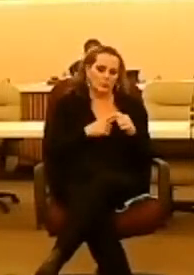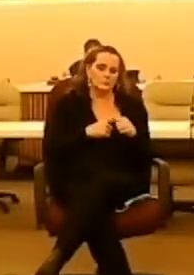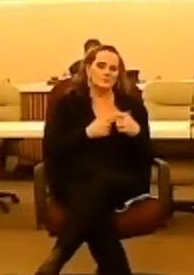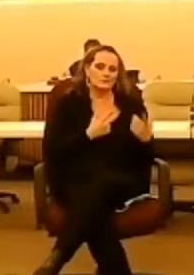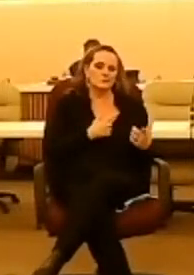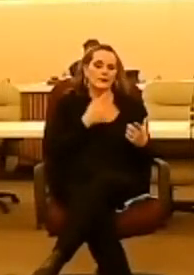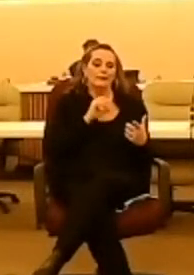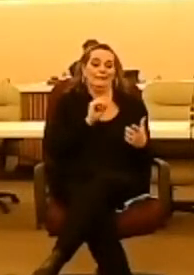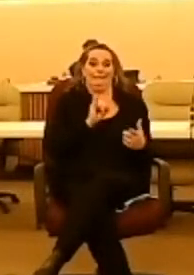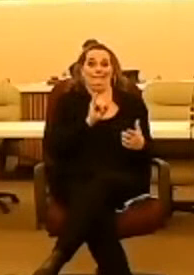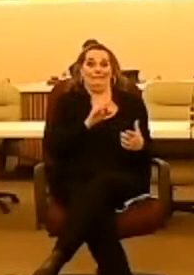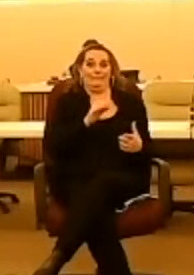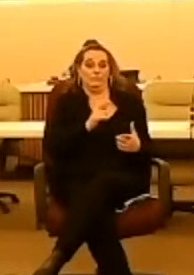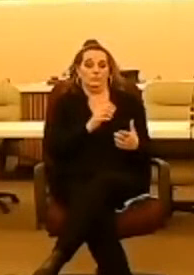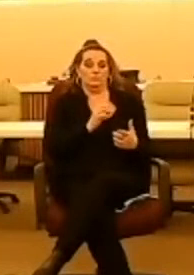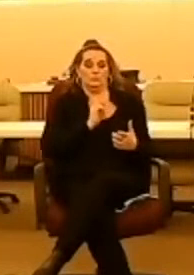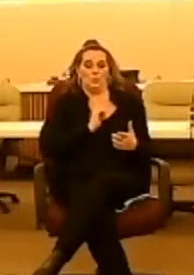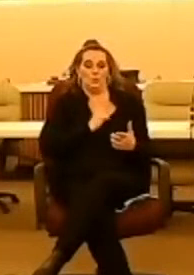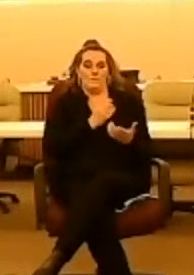we approve the